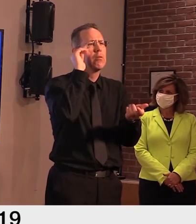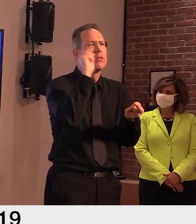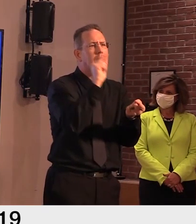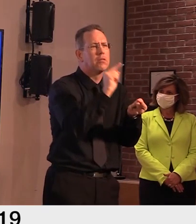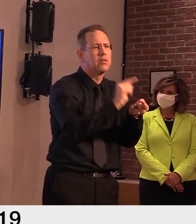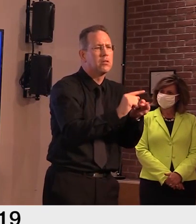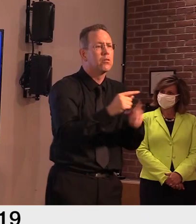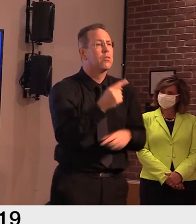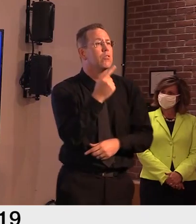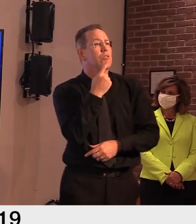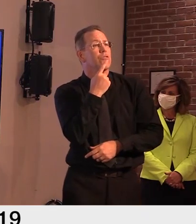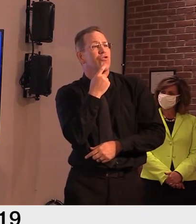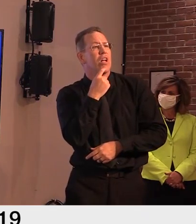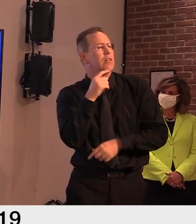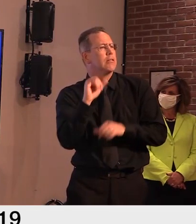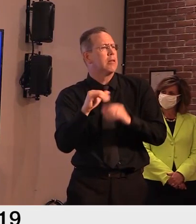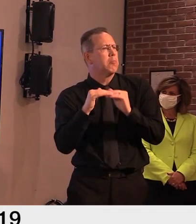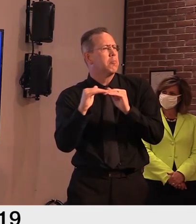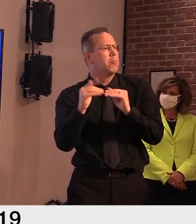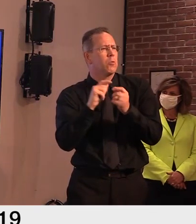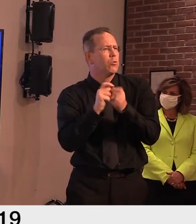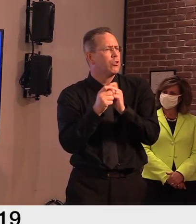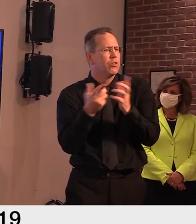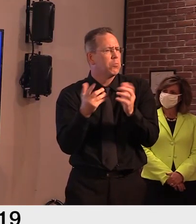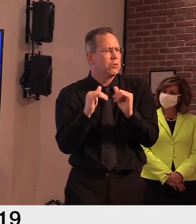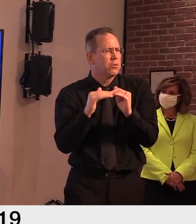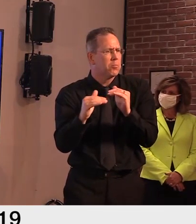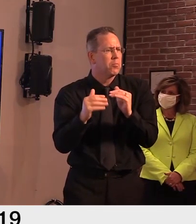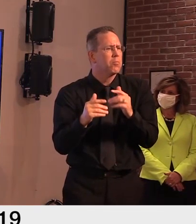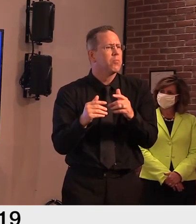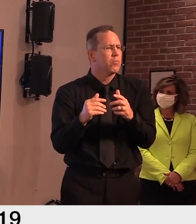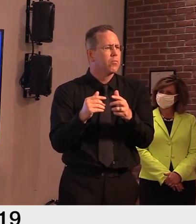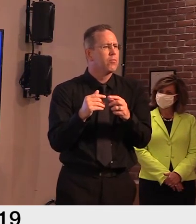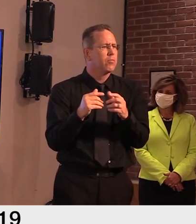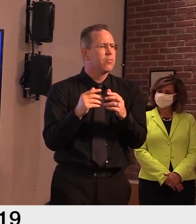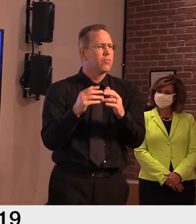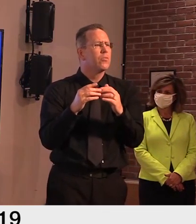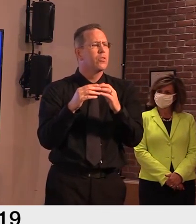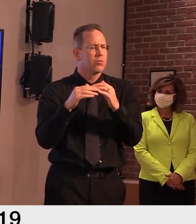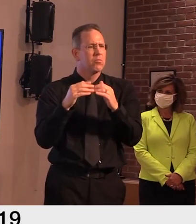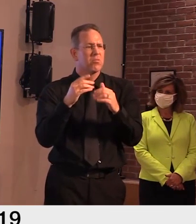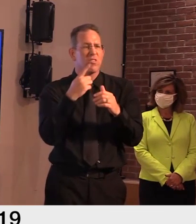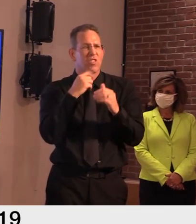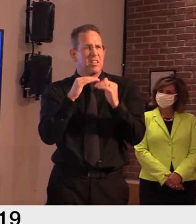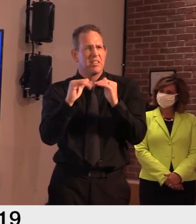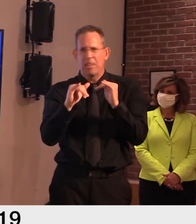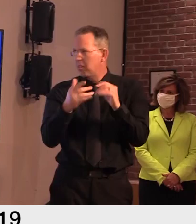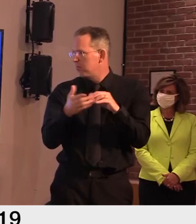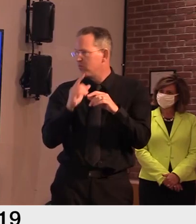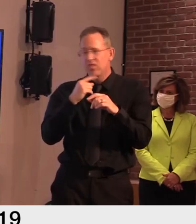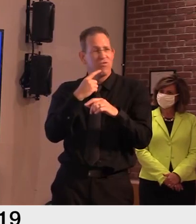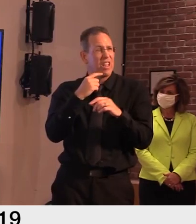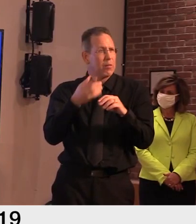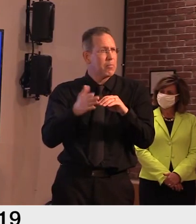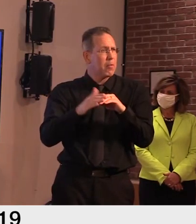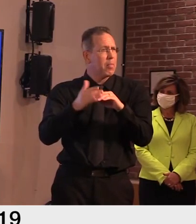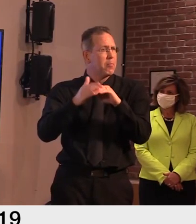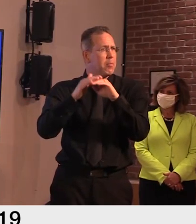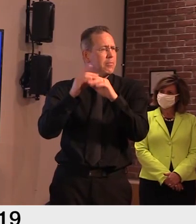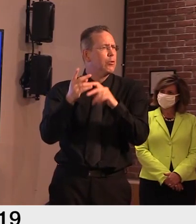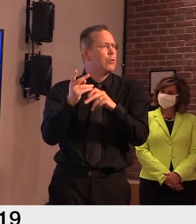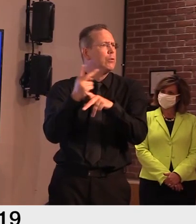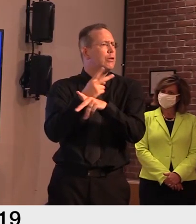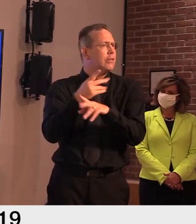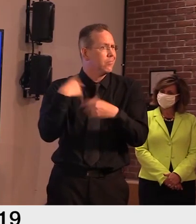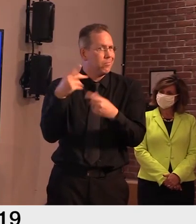University that show the next 2 weeks across the country. The green being areas where we'll likely see reduction in new cases,